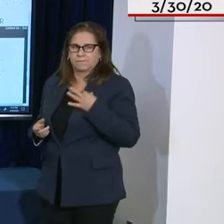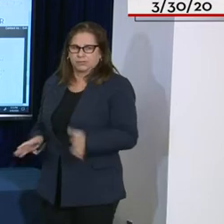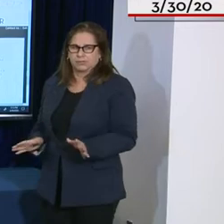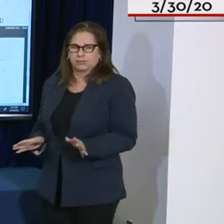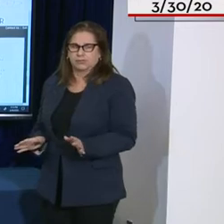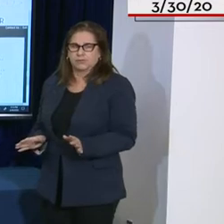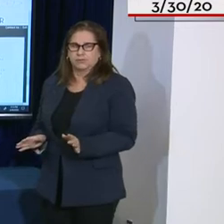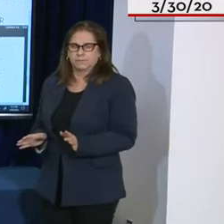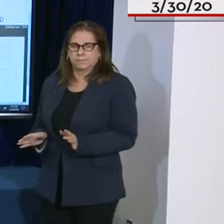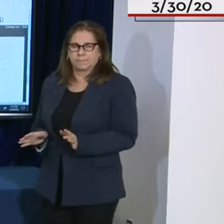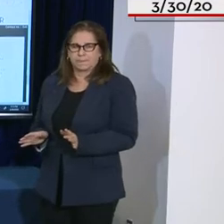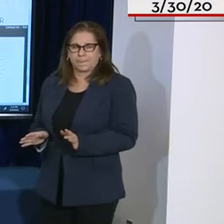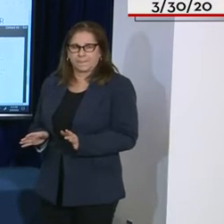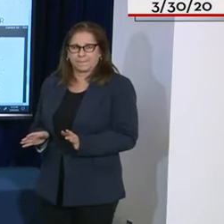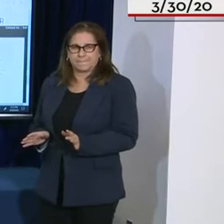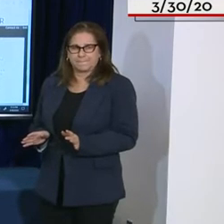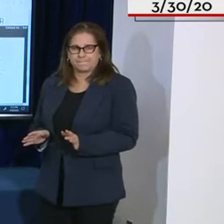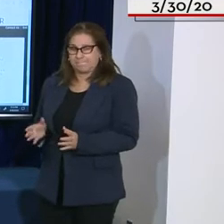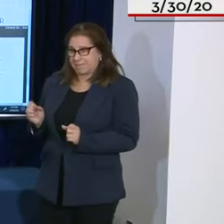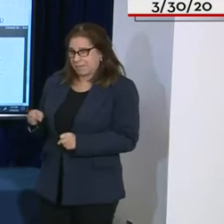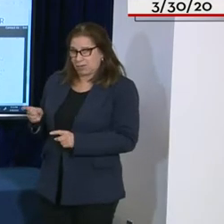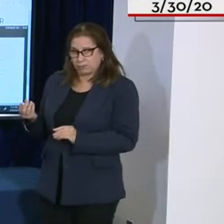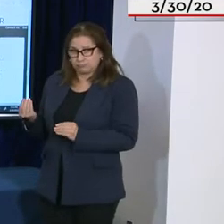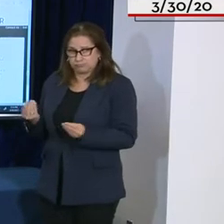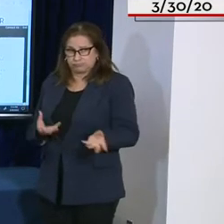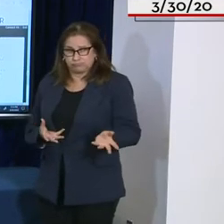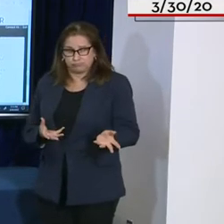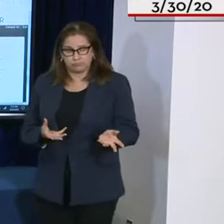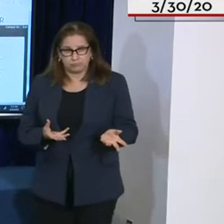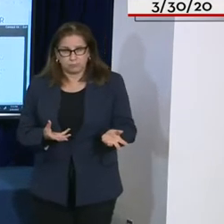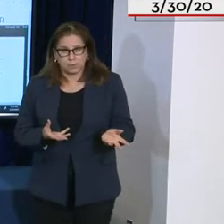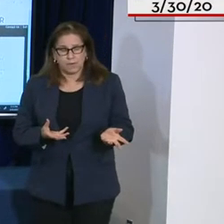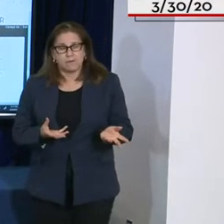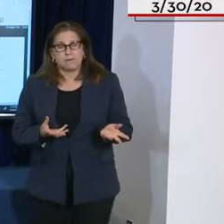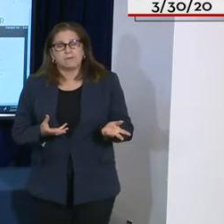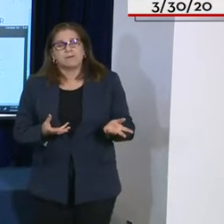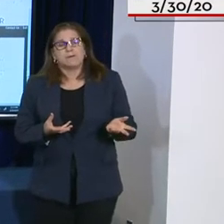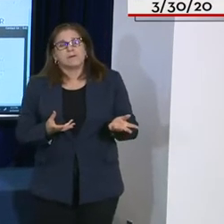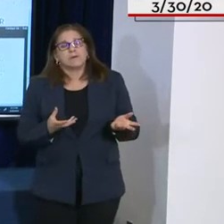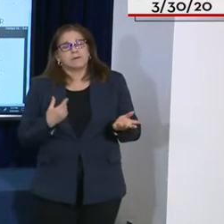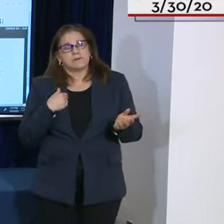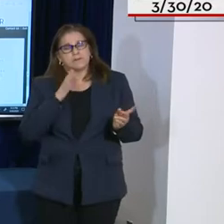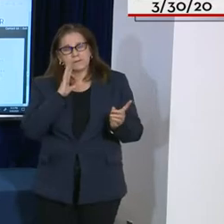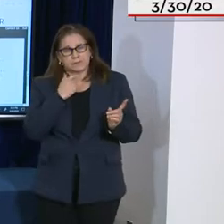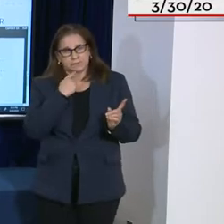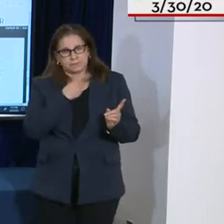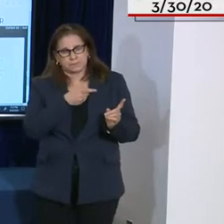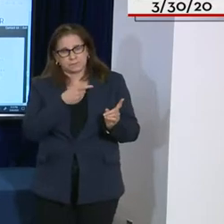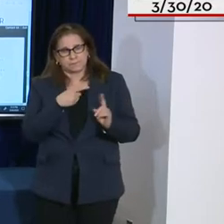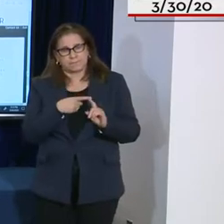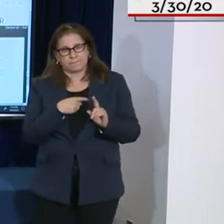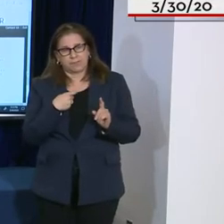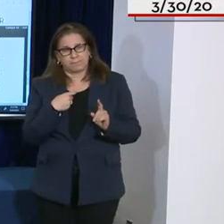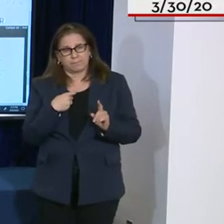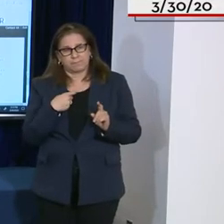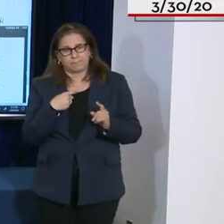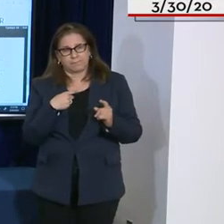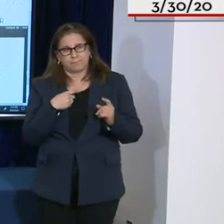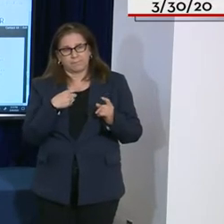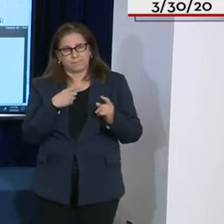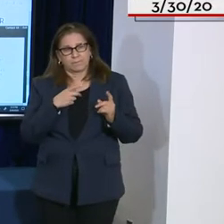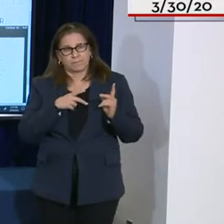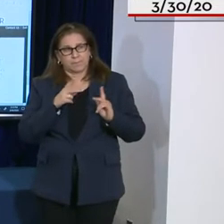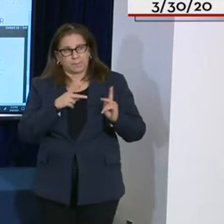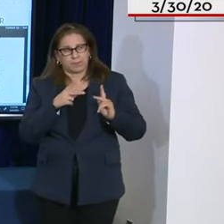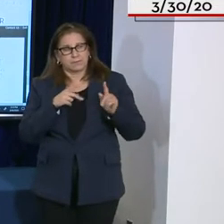information. Well, so I can tell you this is that based on the questions and the inquiries that we get as people are trying to